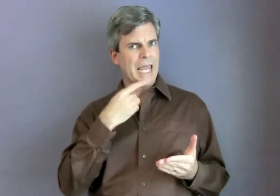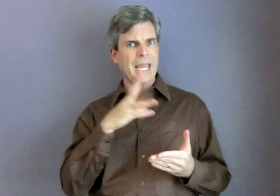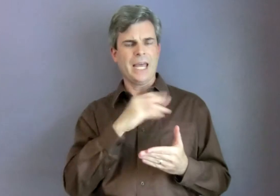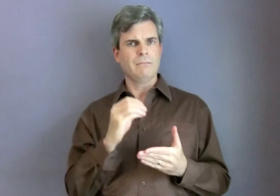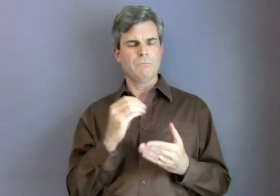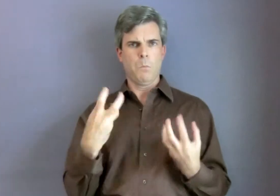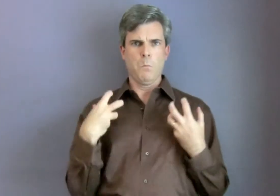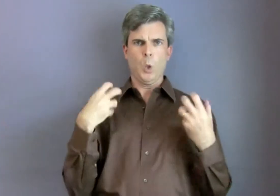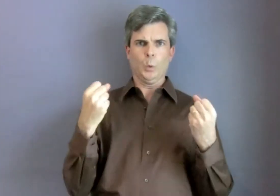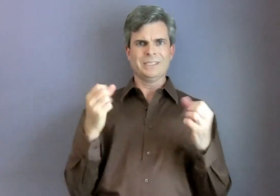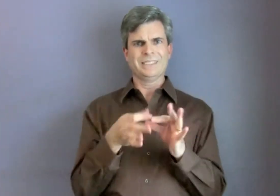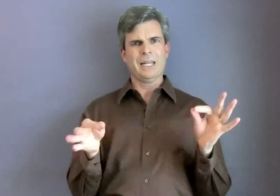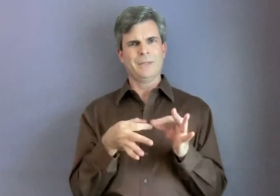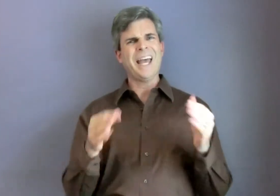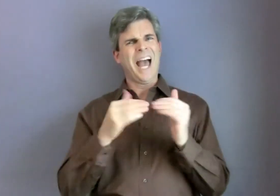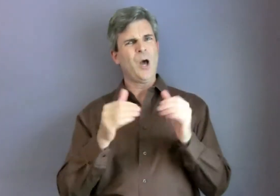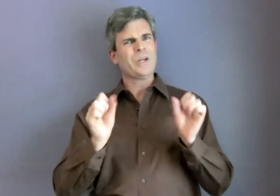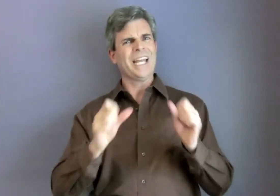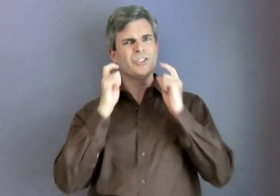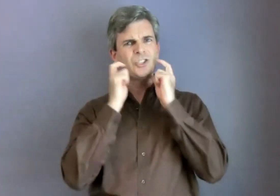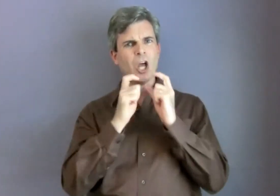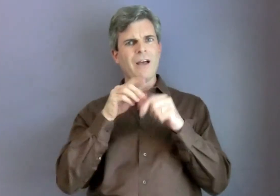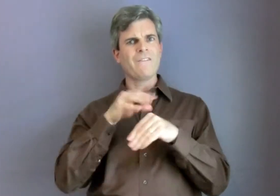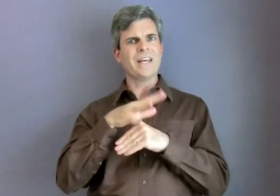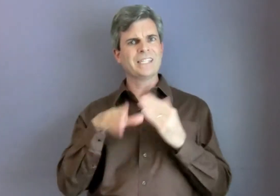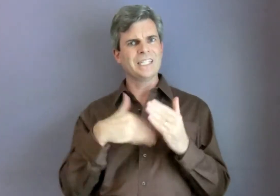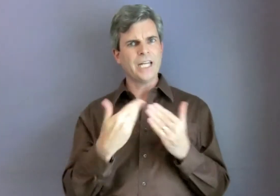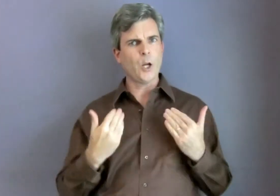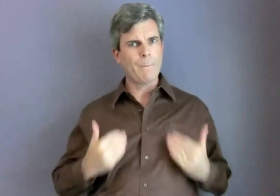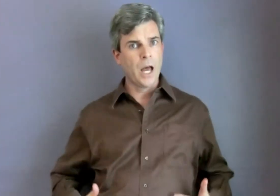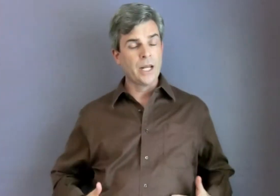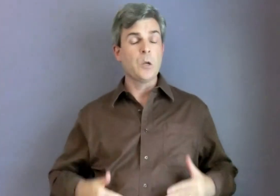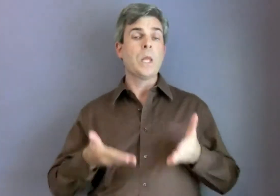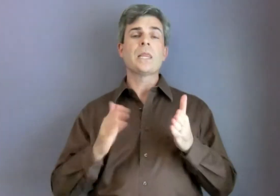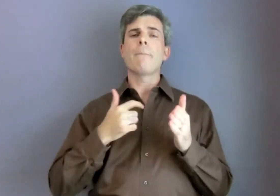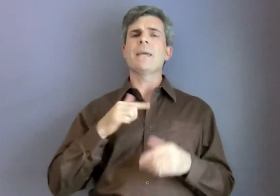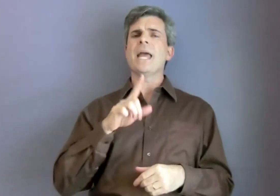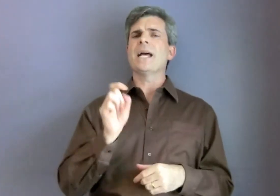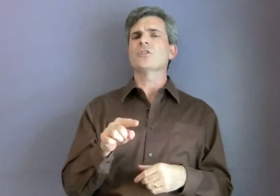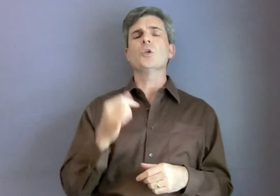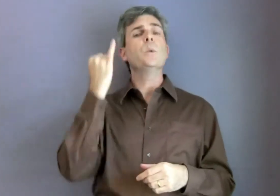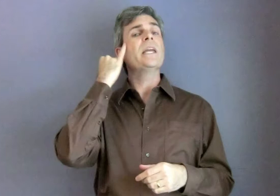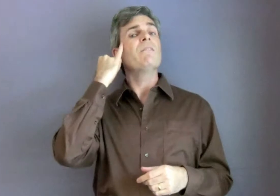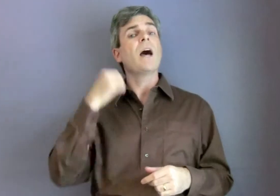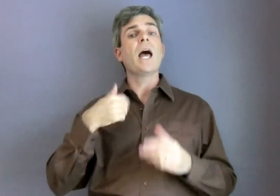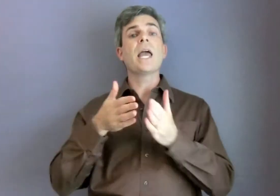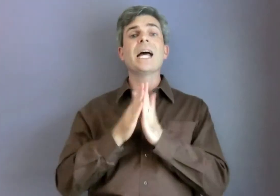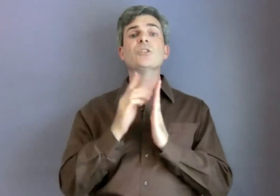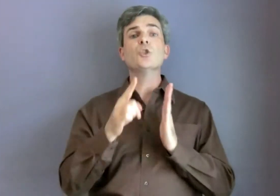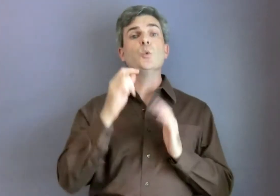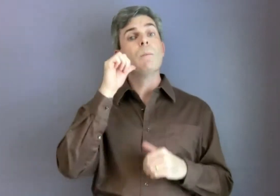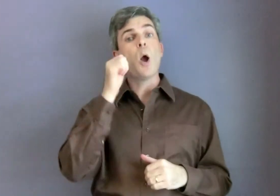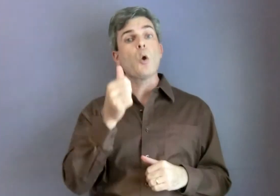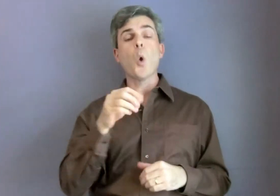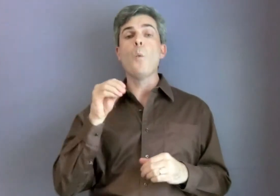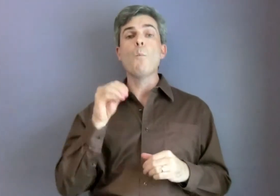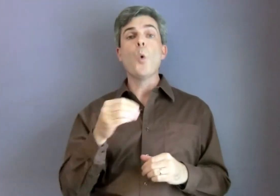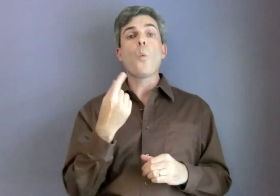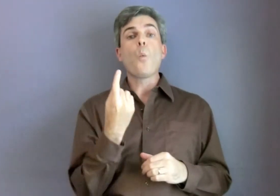body? Let me simply point out to you, if I asked you tomorrow to put 1 grain of sand into between your teeth and go for a nice